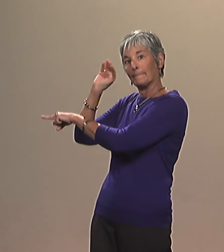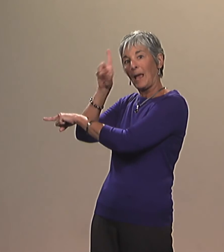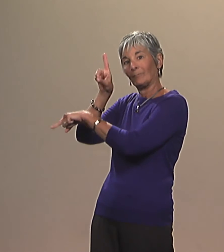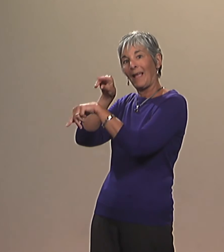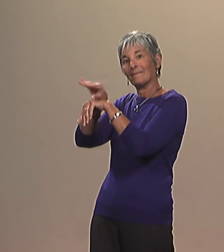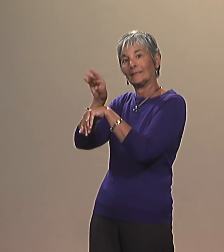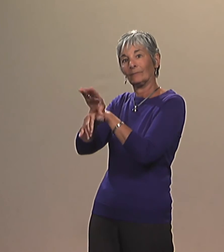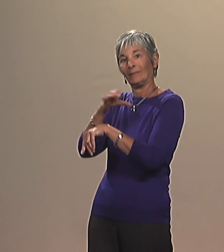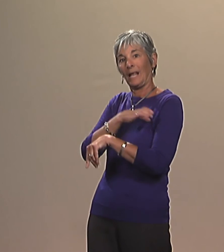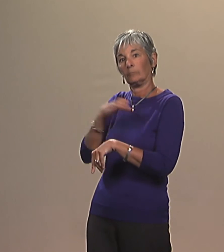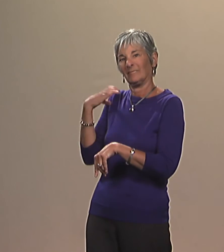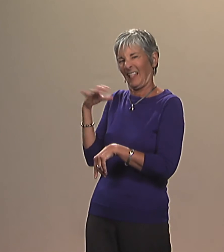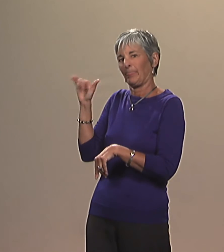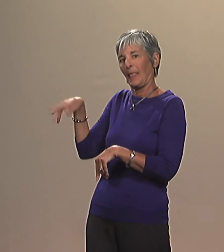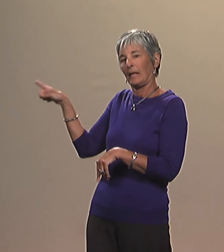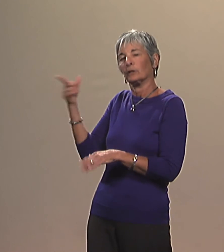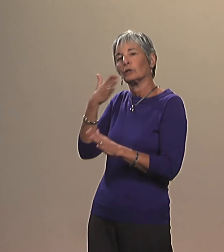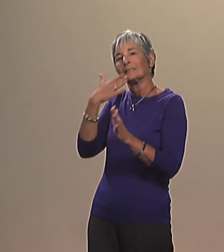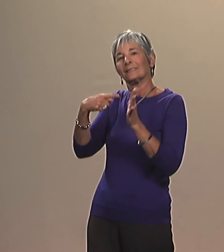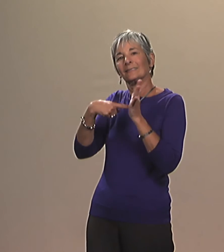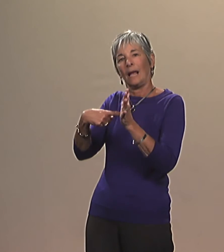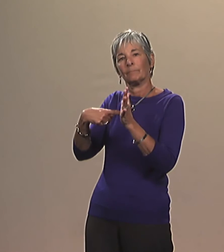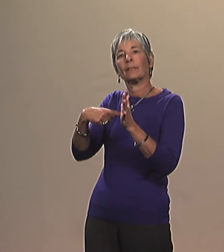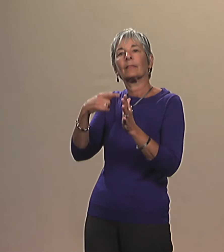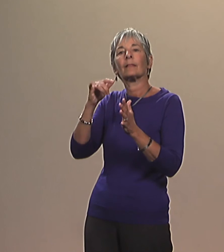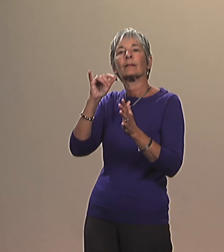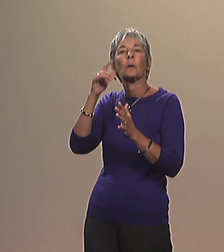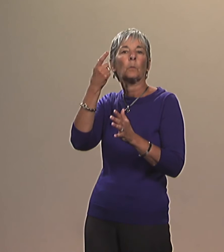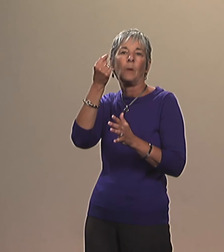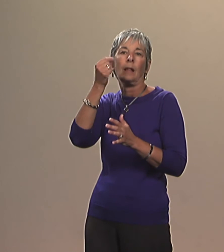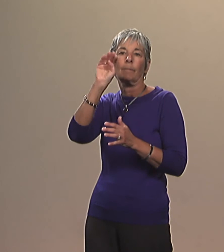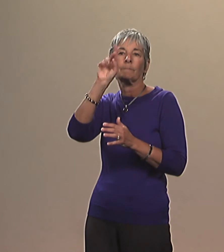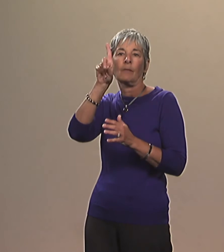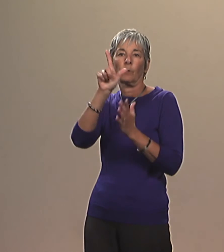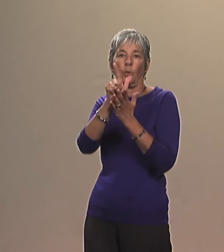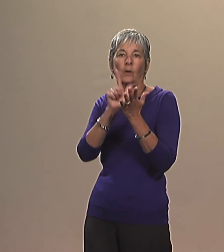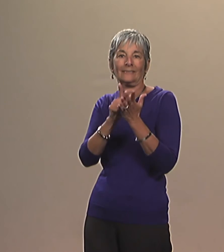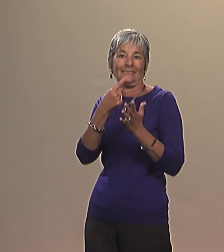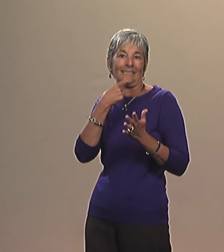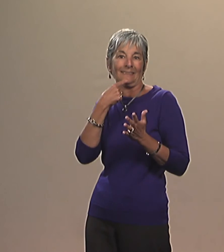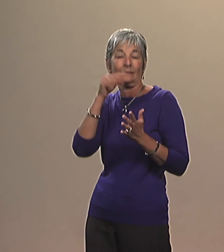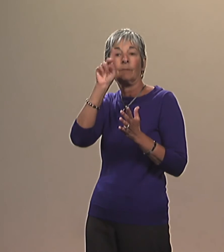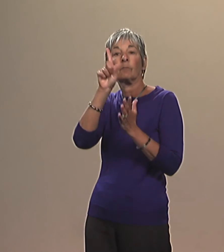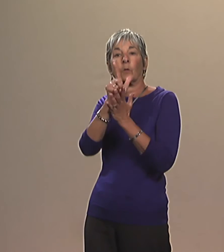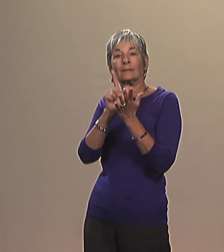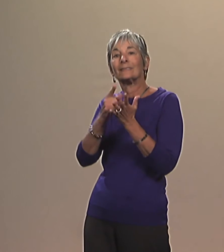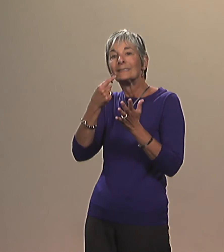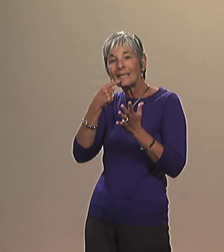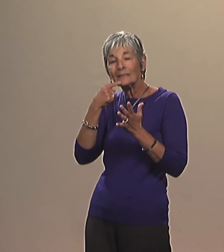Here you see the Maryland Advisory Council. This is a good example of what Maryland law says.